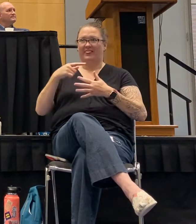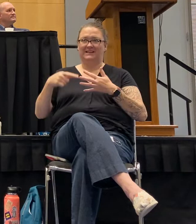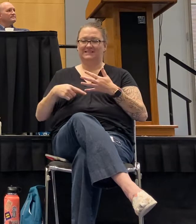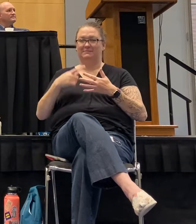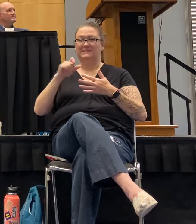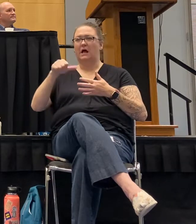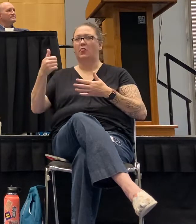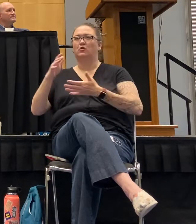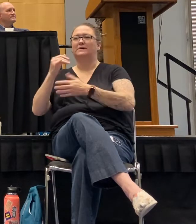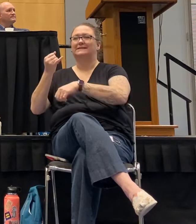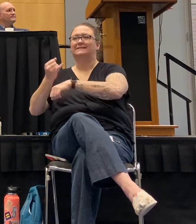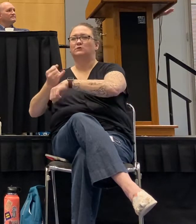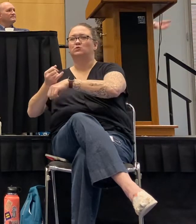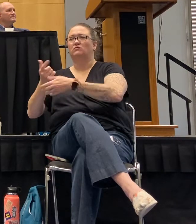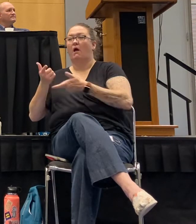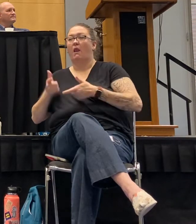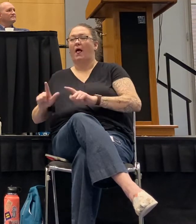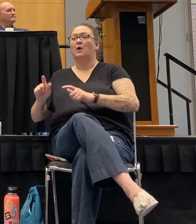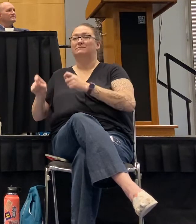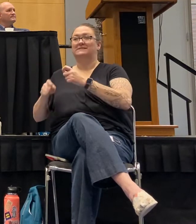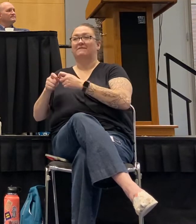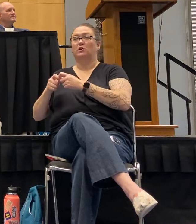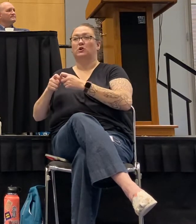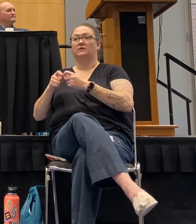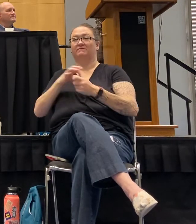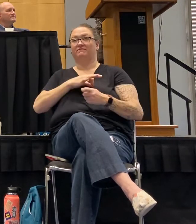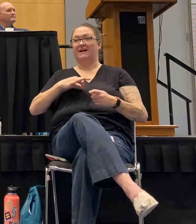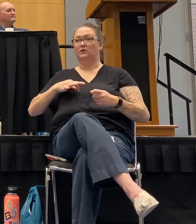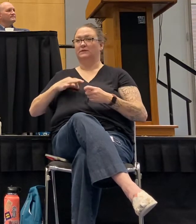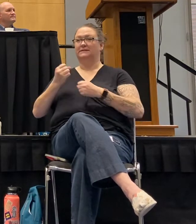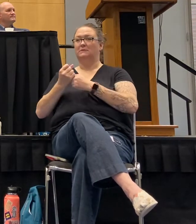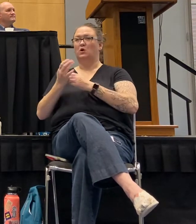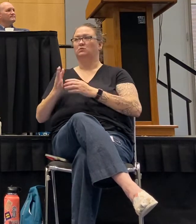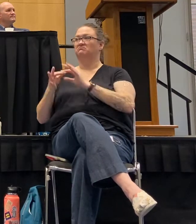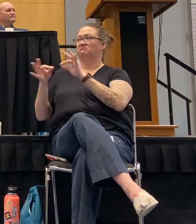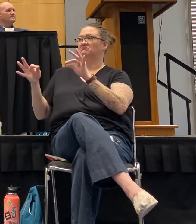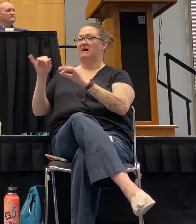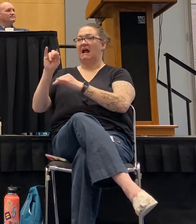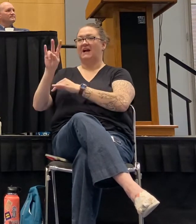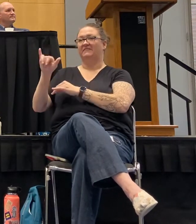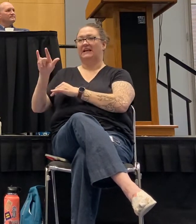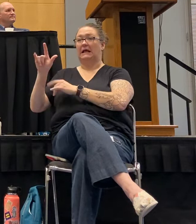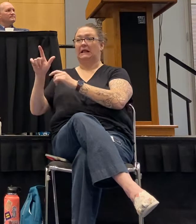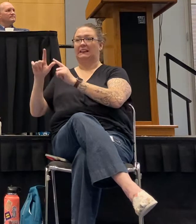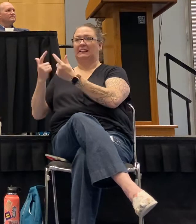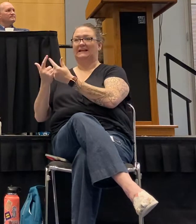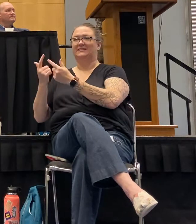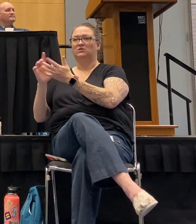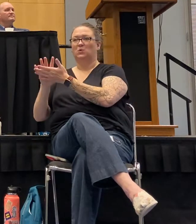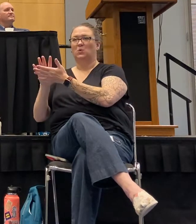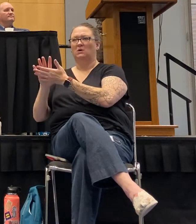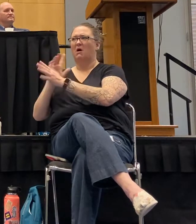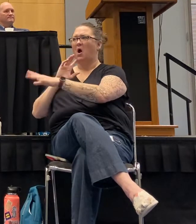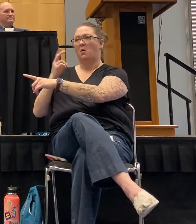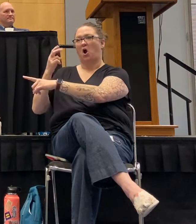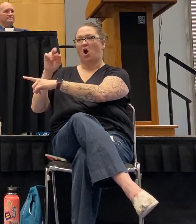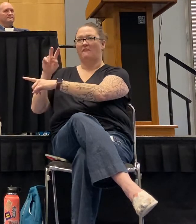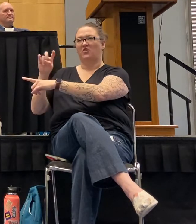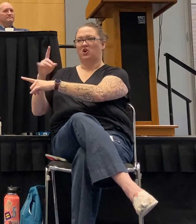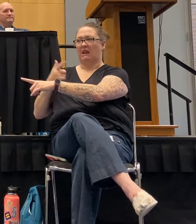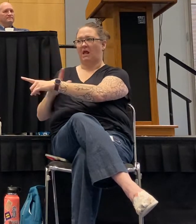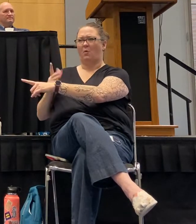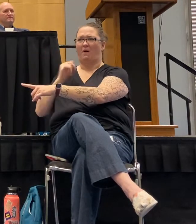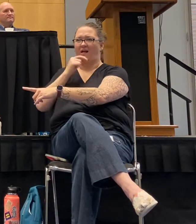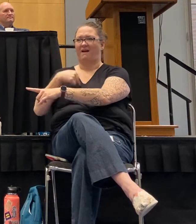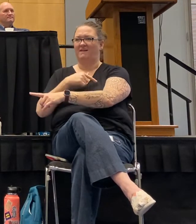allowed it, and specifically our faculty sponsors would cite these Ivy League schools, they allow it, why wouldn't we allow it?